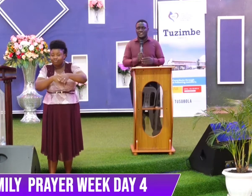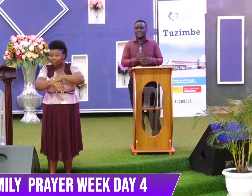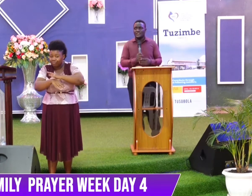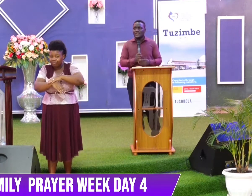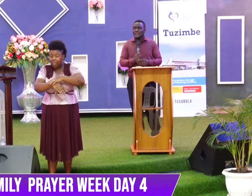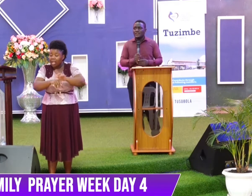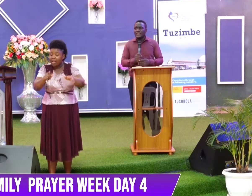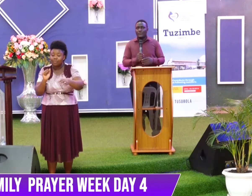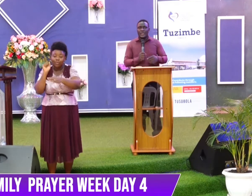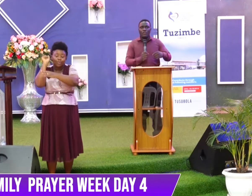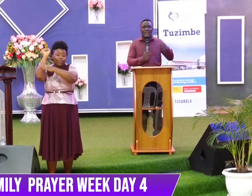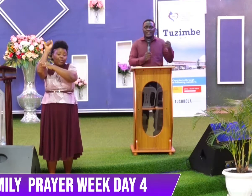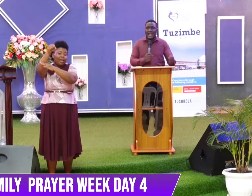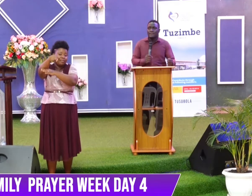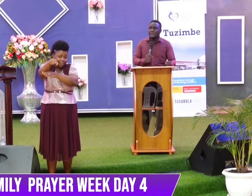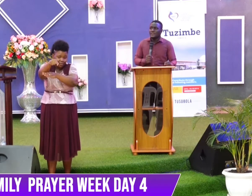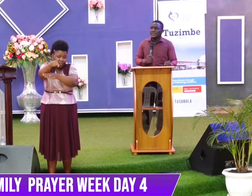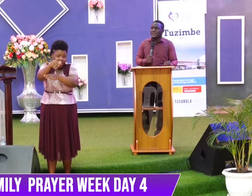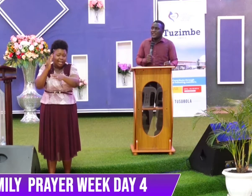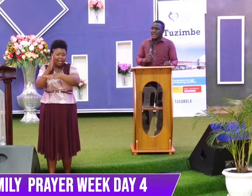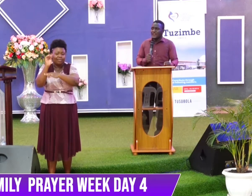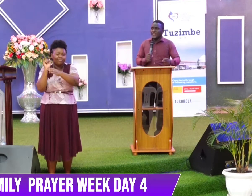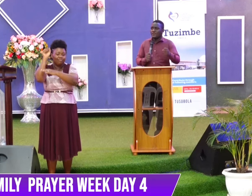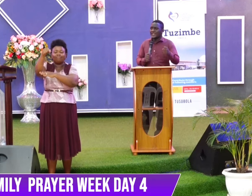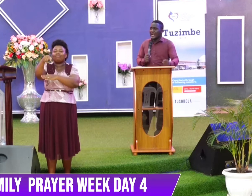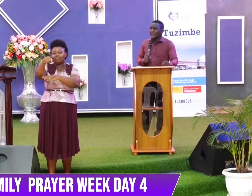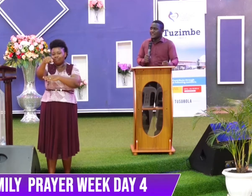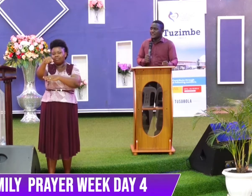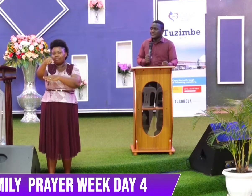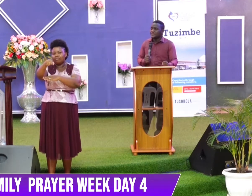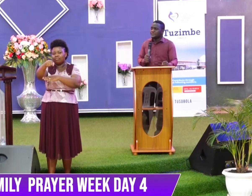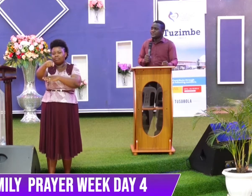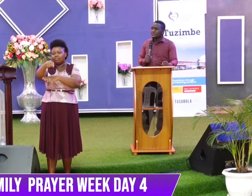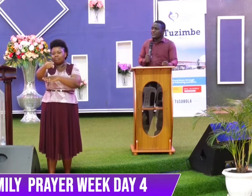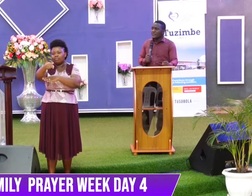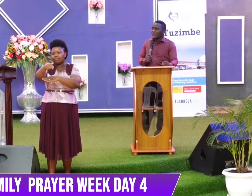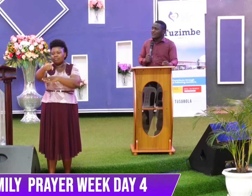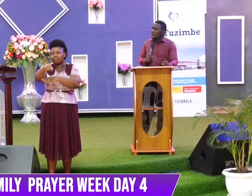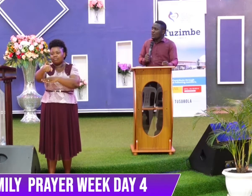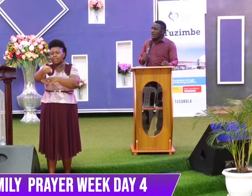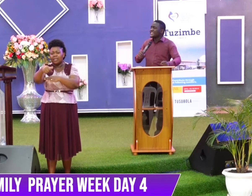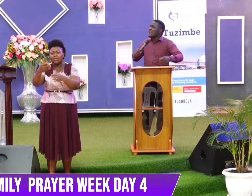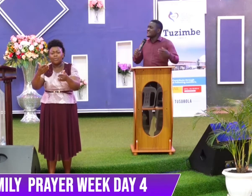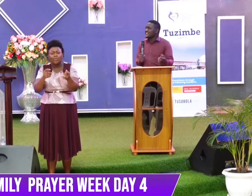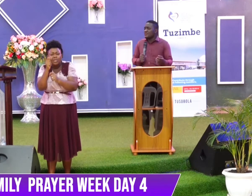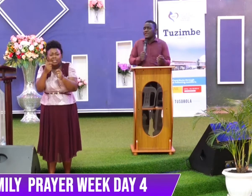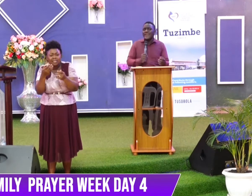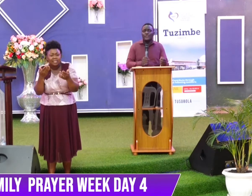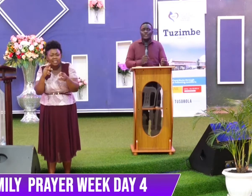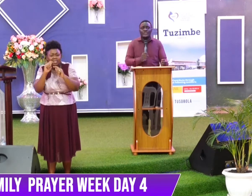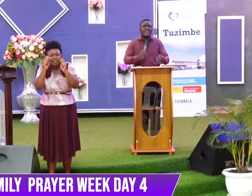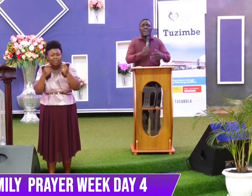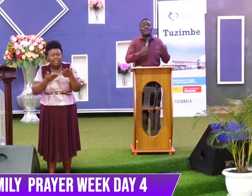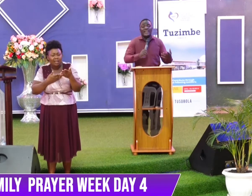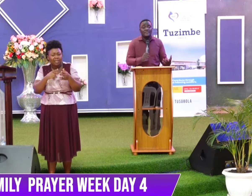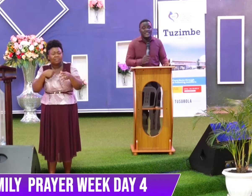flesh. Tuloketu wangule. That we may overcome. Tumaloku wangula. And after overcoming. Woliwa mujulizi chiti na wangula. Which kind of testimony that will